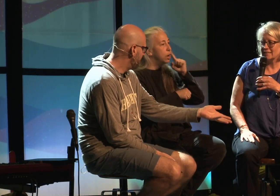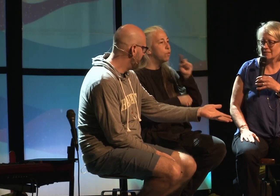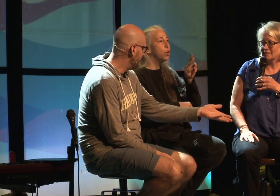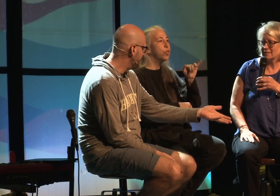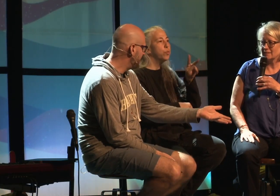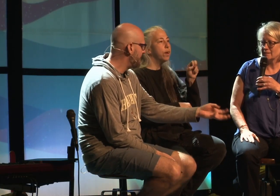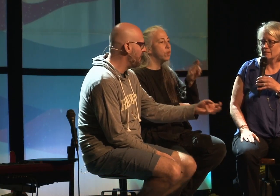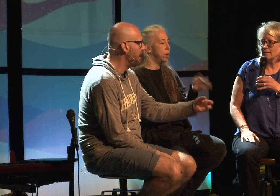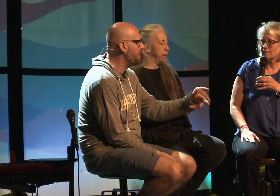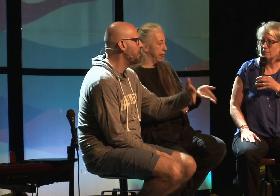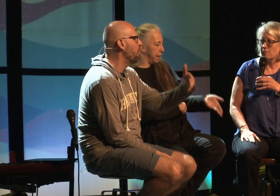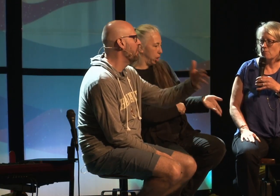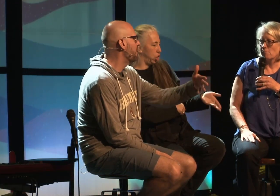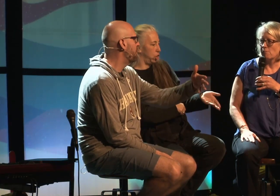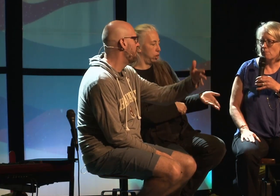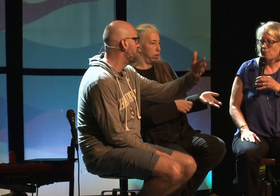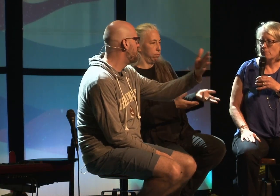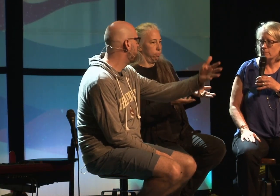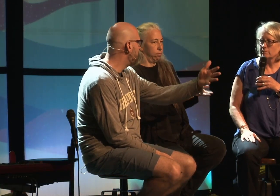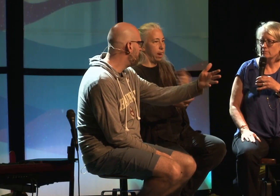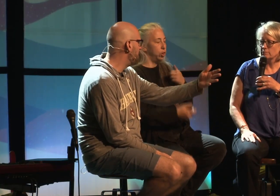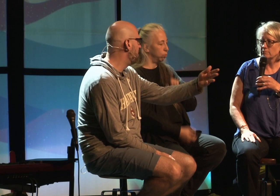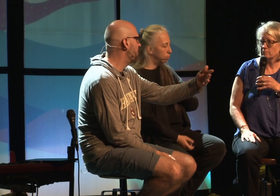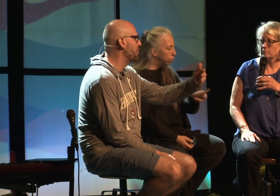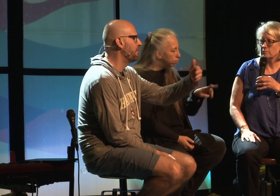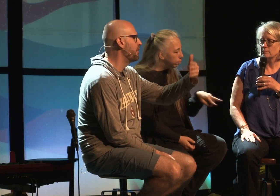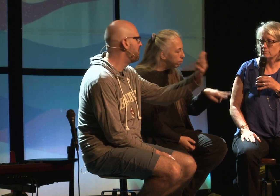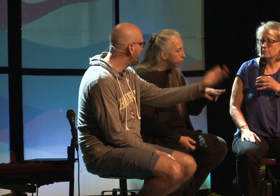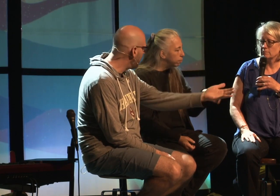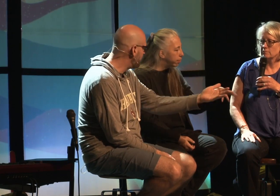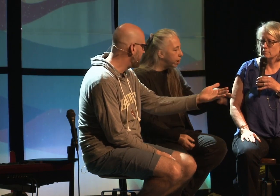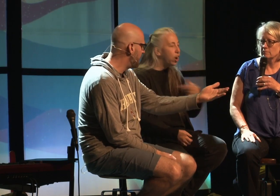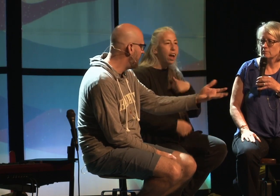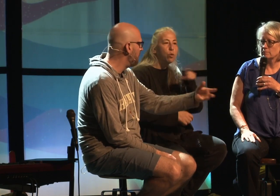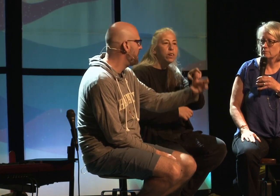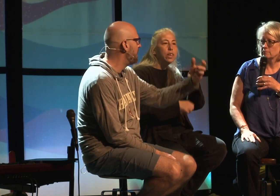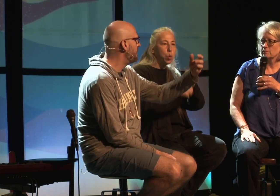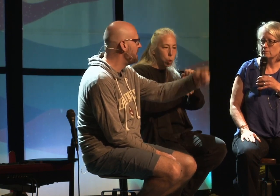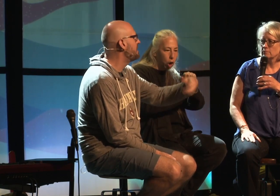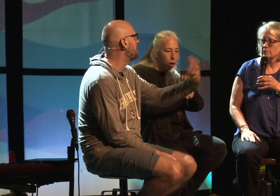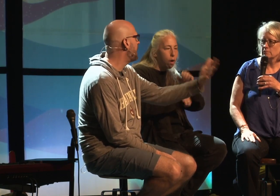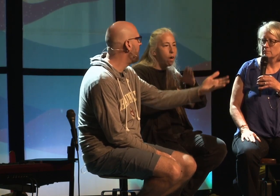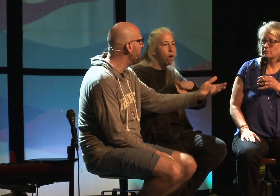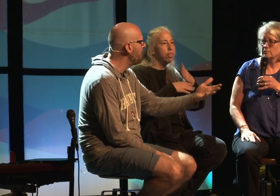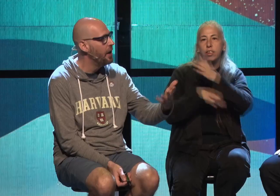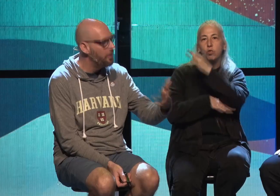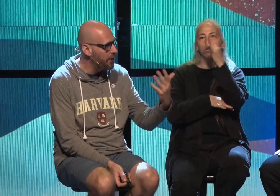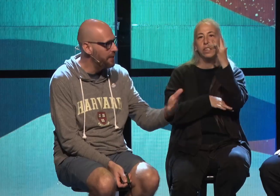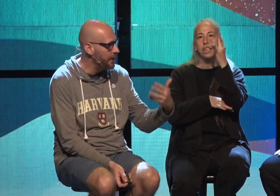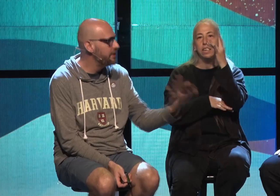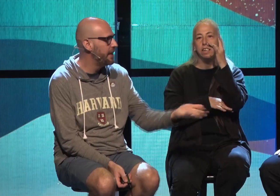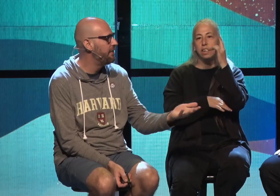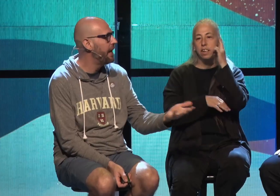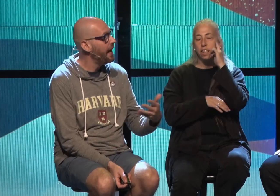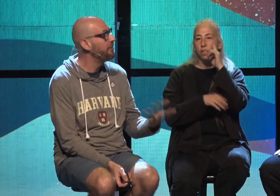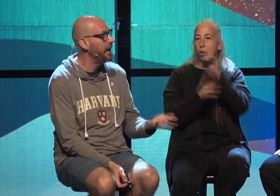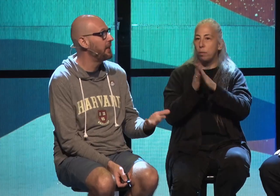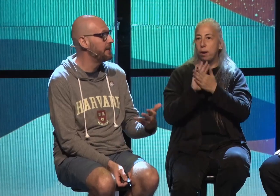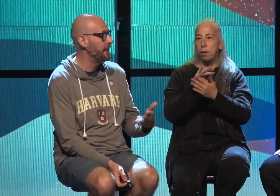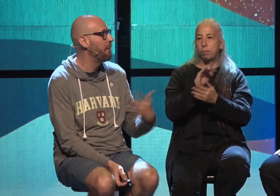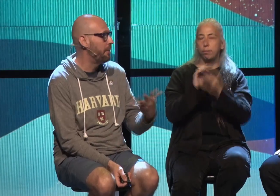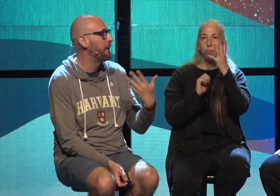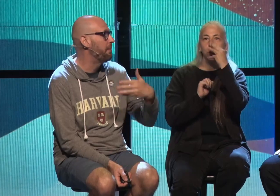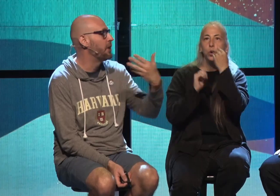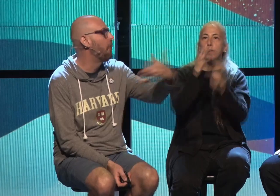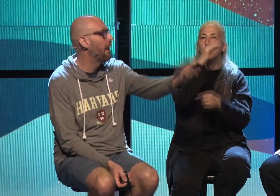It exists. It exists. I don't have to work for the tree to be beautiful or for the fall to come. These things happen. But on the other side of it, I have to